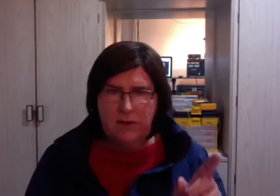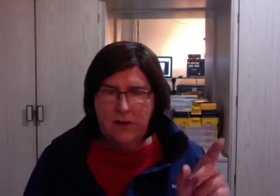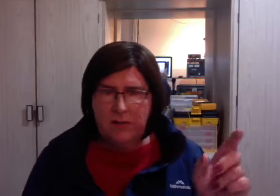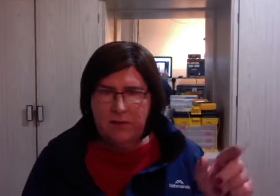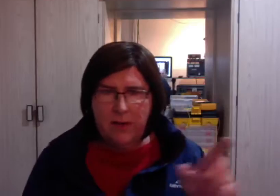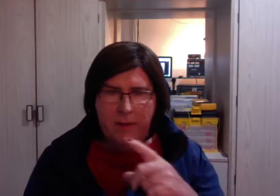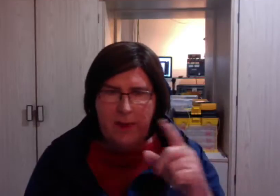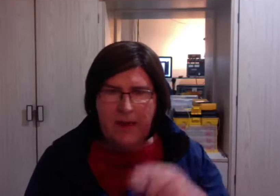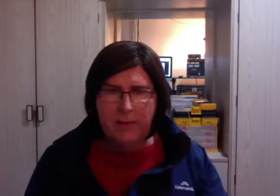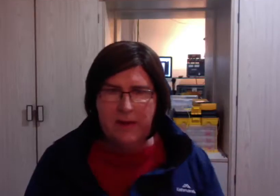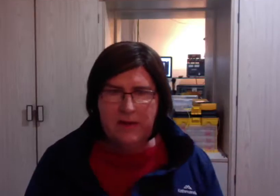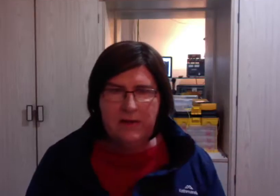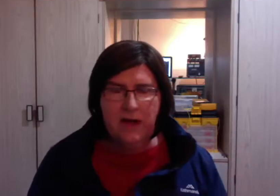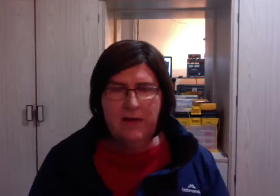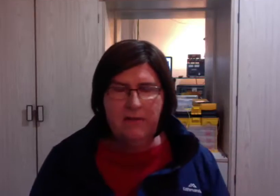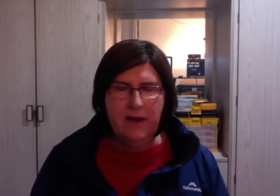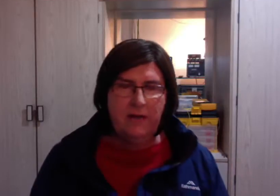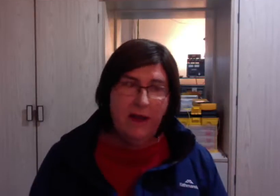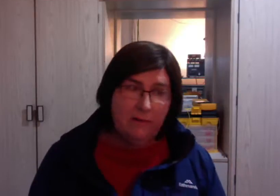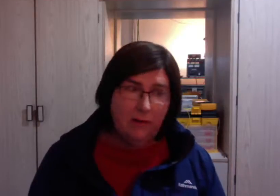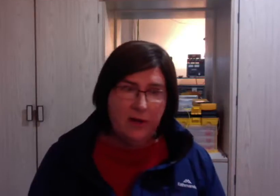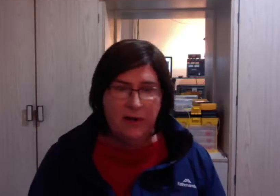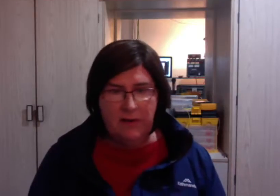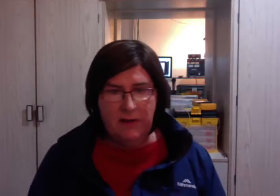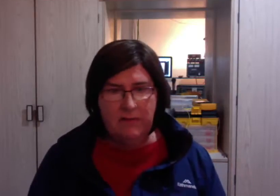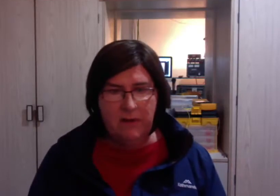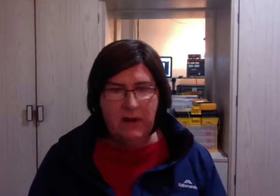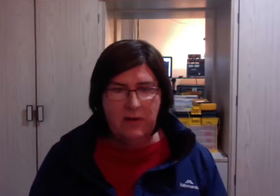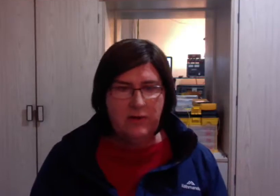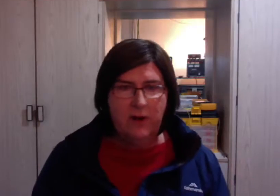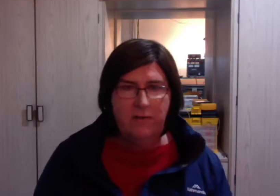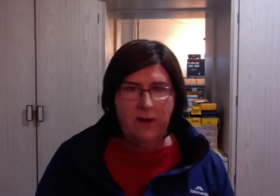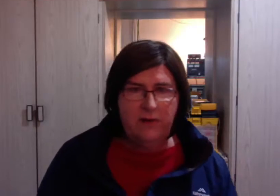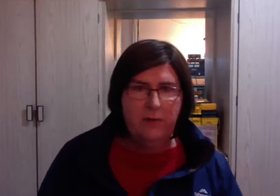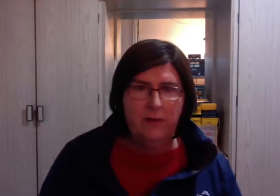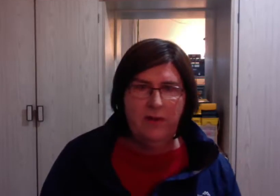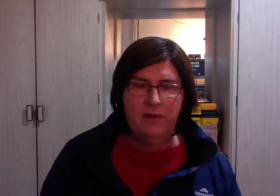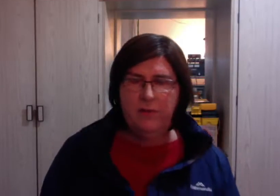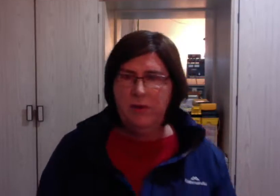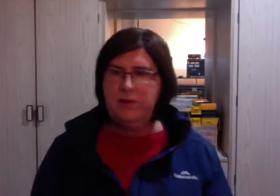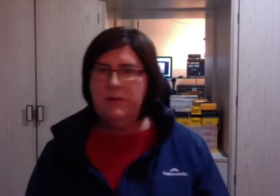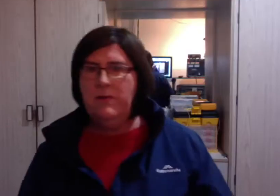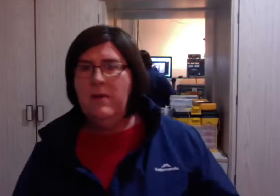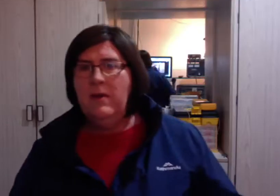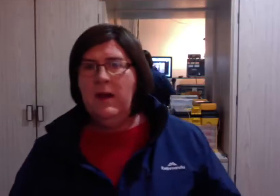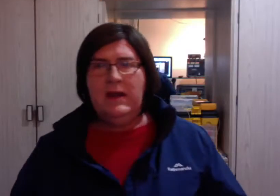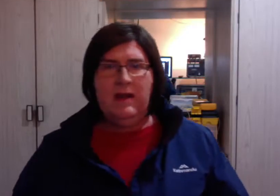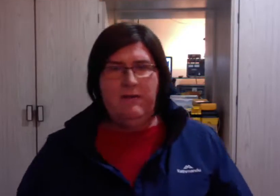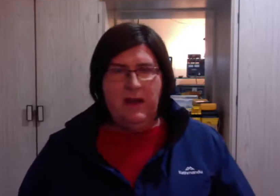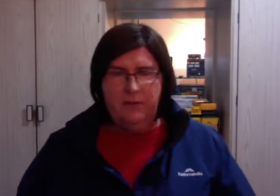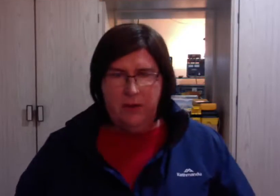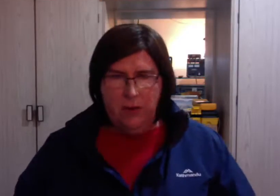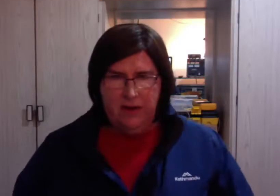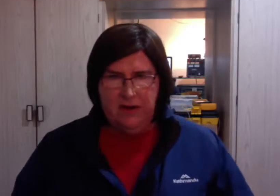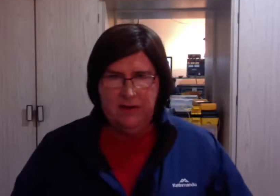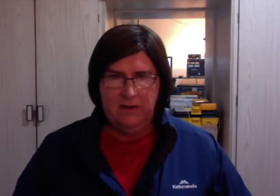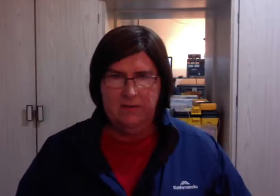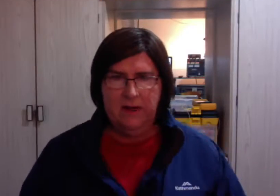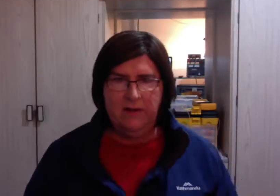know, type up ARB tyre deflator and have a look at it and then try and find similar ones if you want to. I can't vouch for the quality of the others,